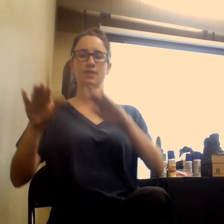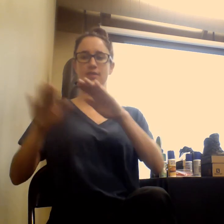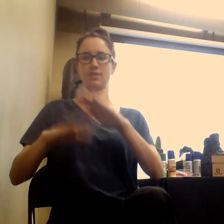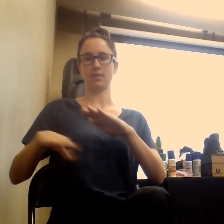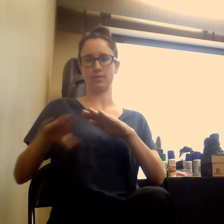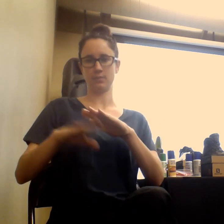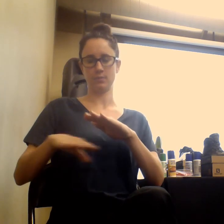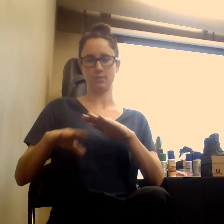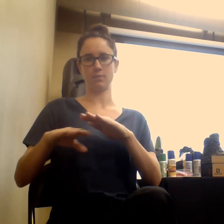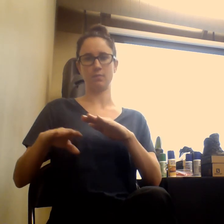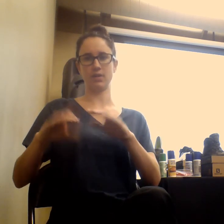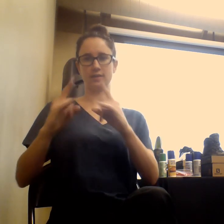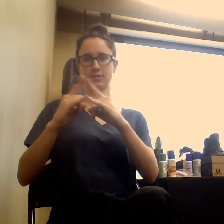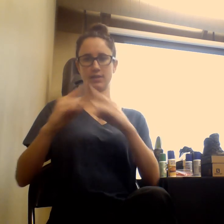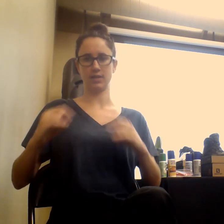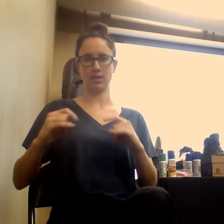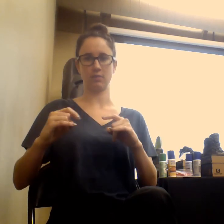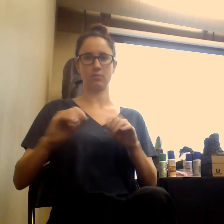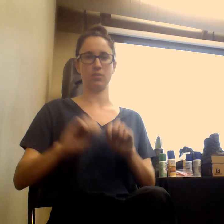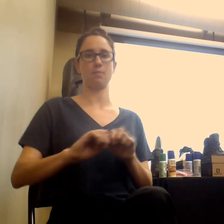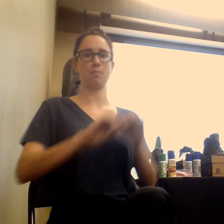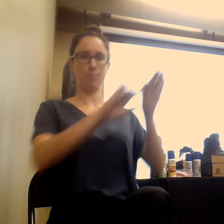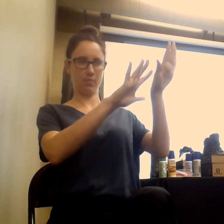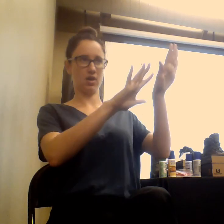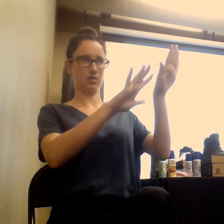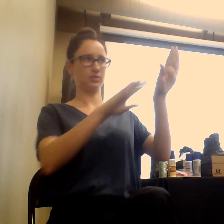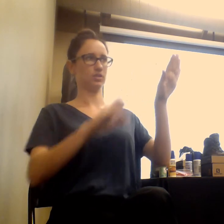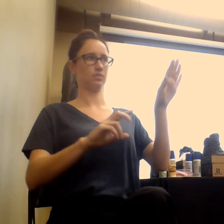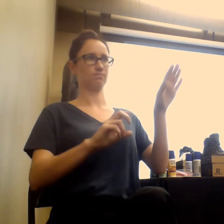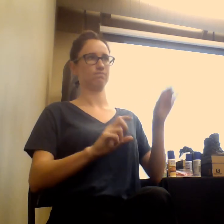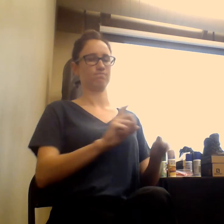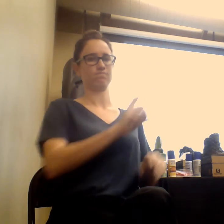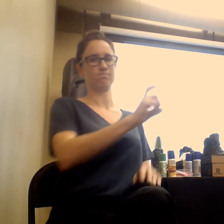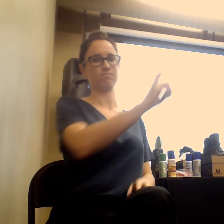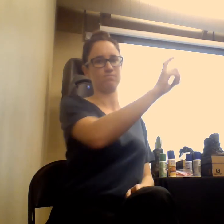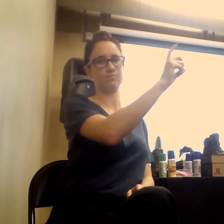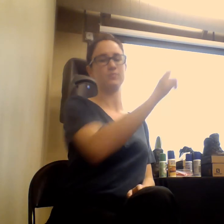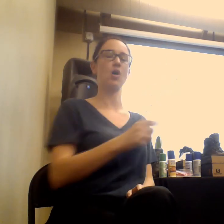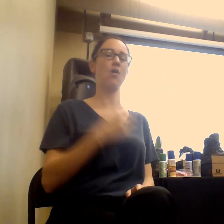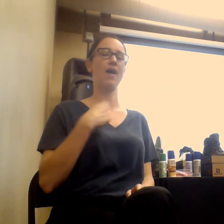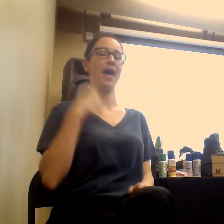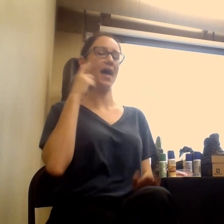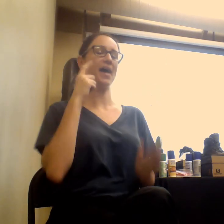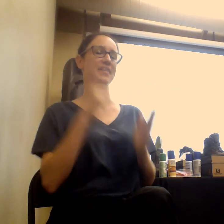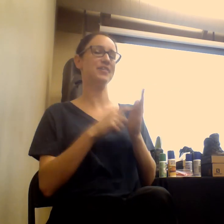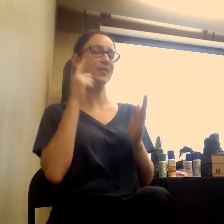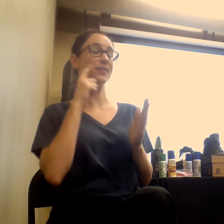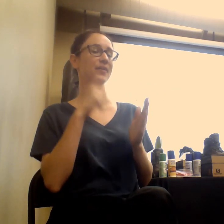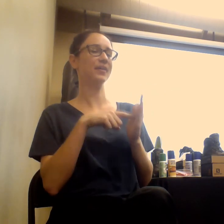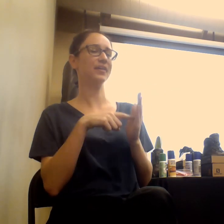camp. And I noticed on her clipboard on the little corner she had the Washington REI sticker on there.